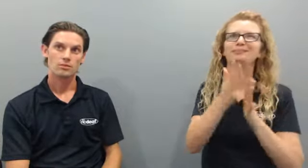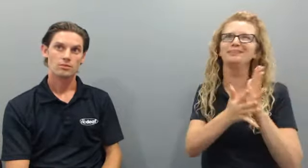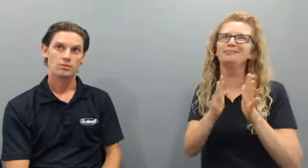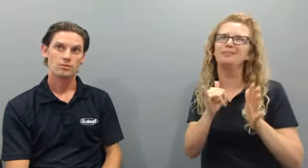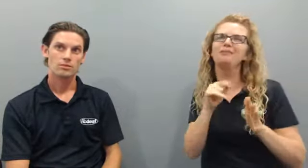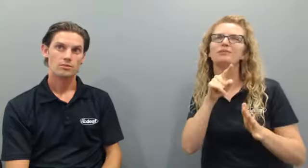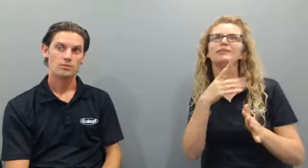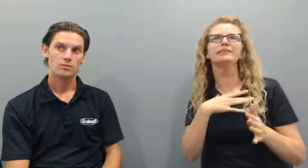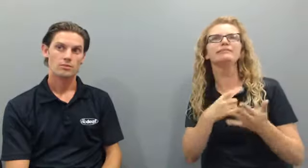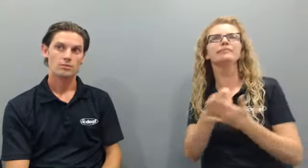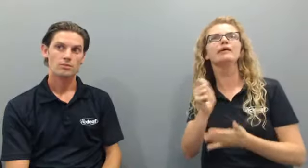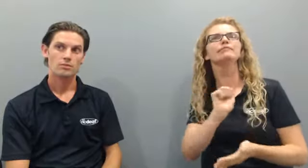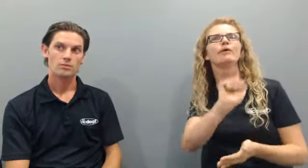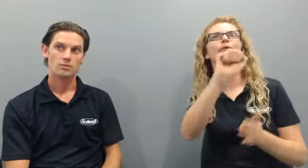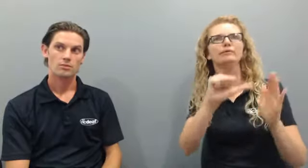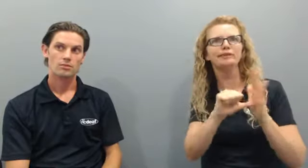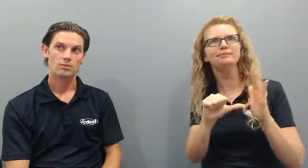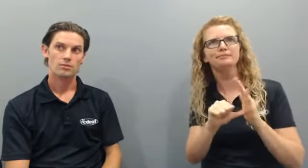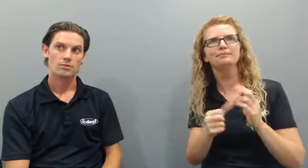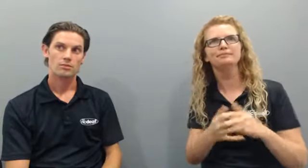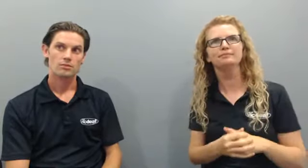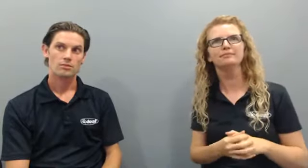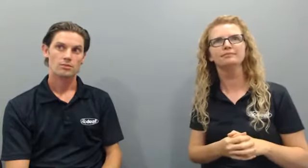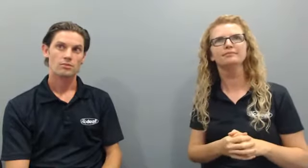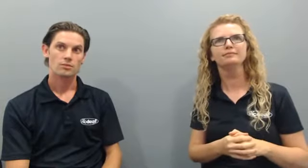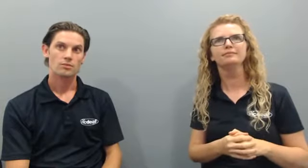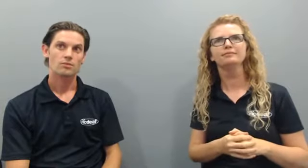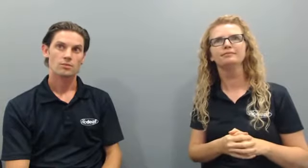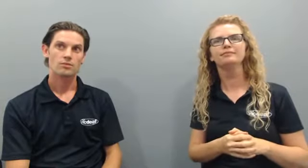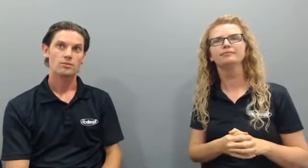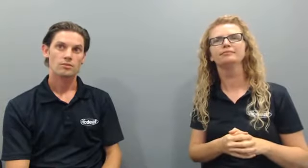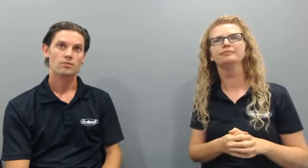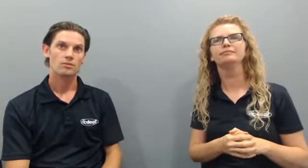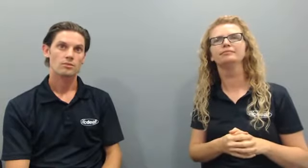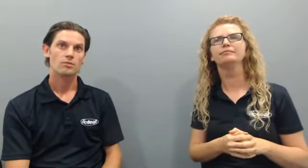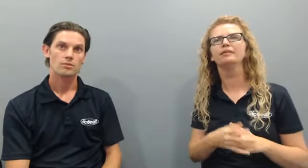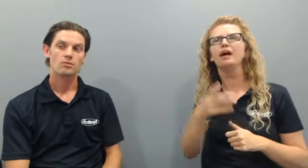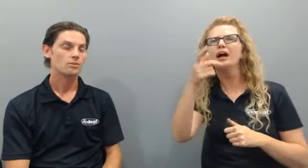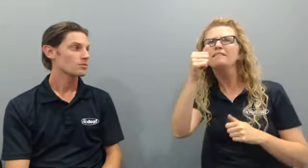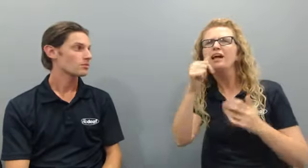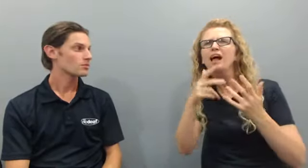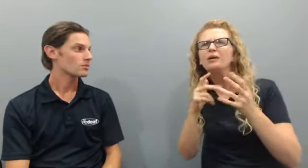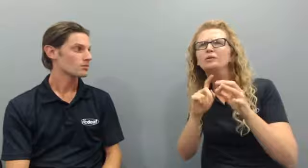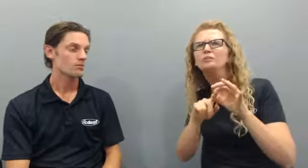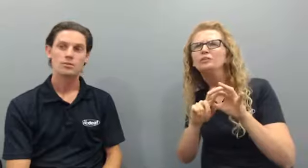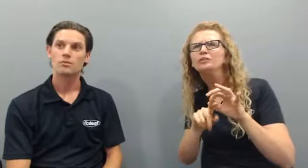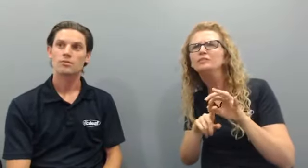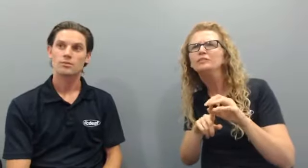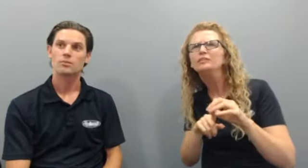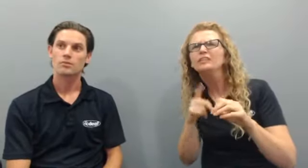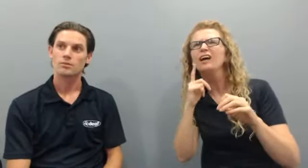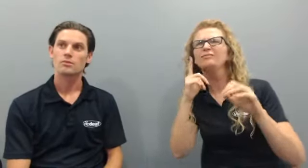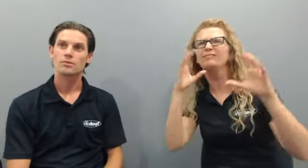completely unrelated to your disability, then that is something you'll have to pay for out of your own pocket. There seems to be another question